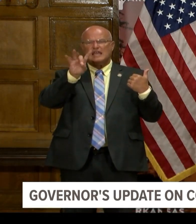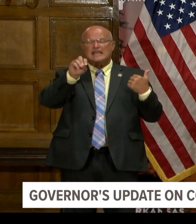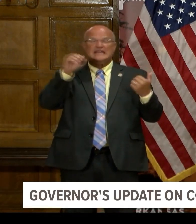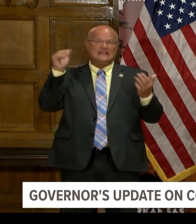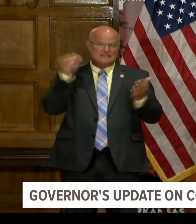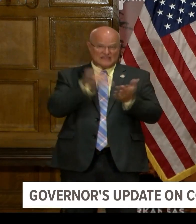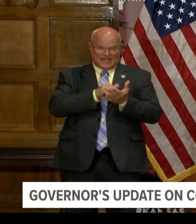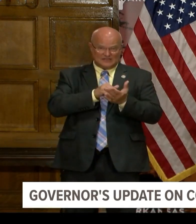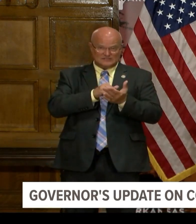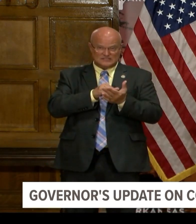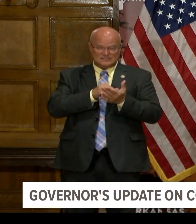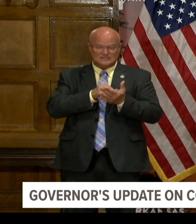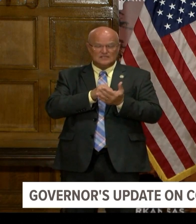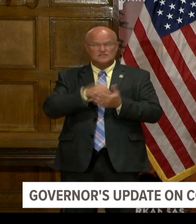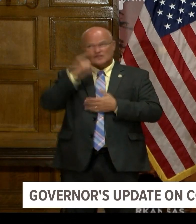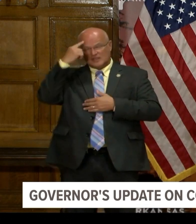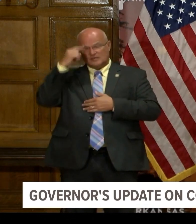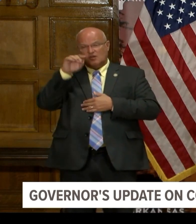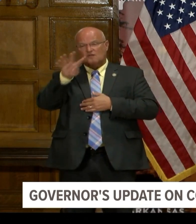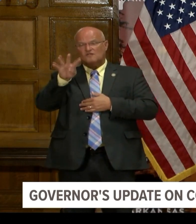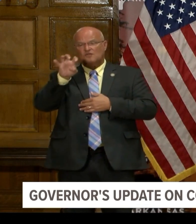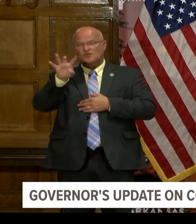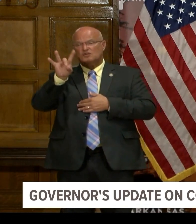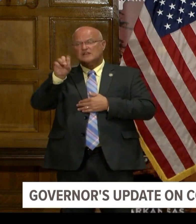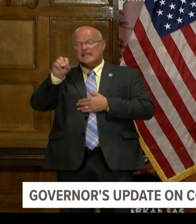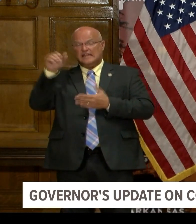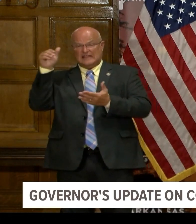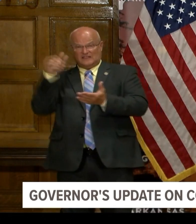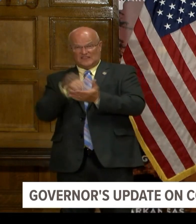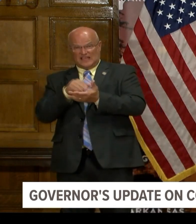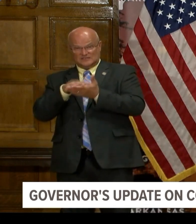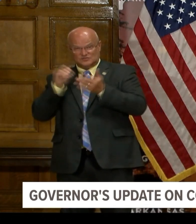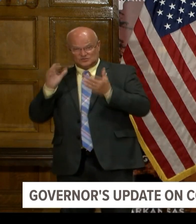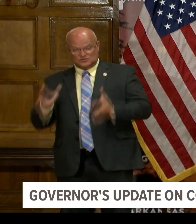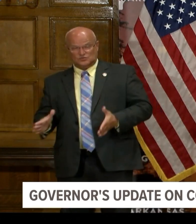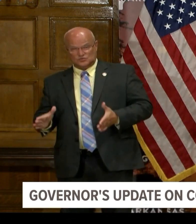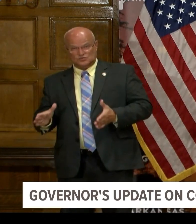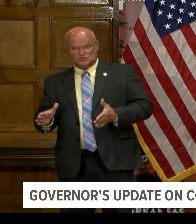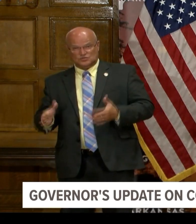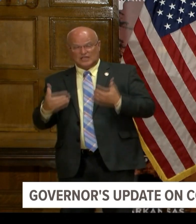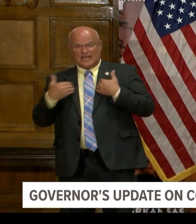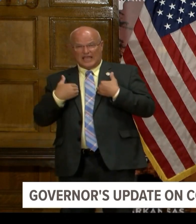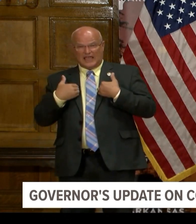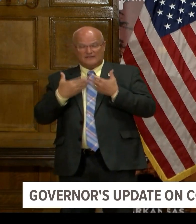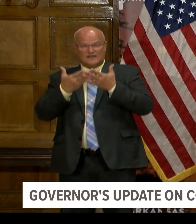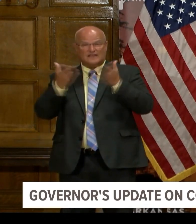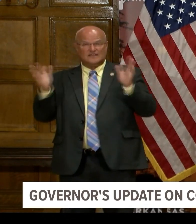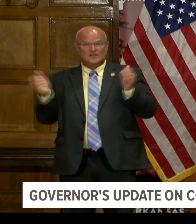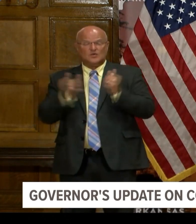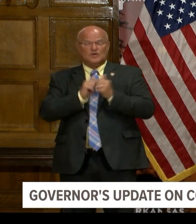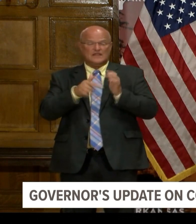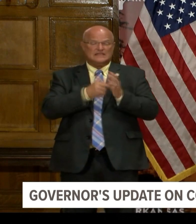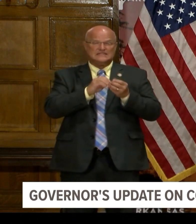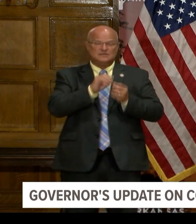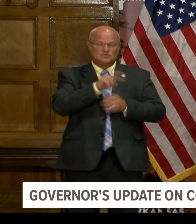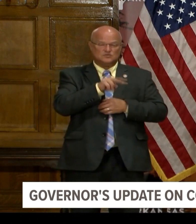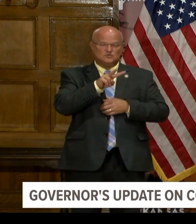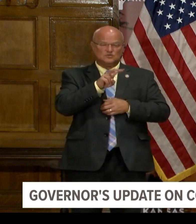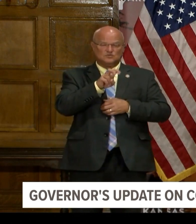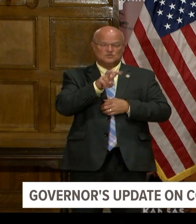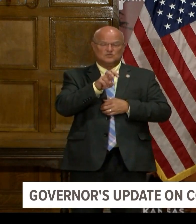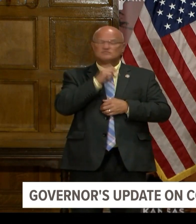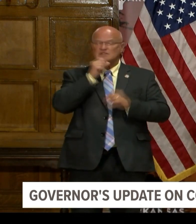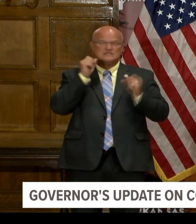480,000. So you think about 480,000 students that we have out there with this number, it's no surprise at